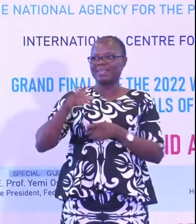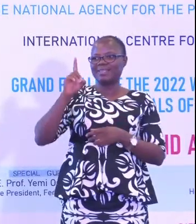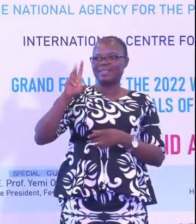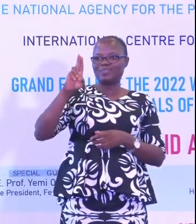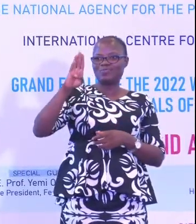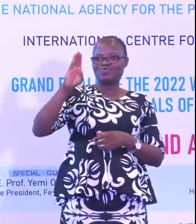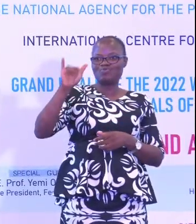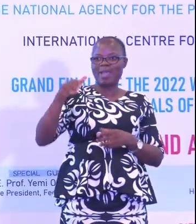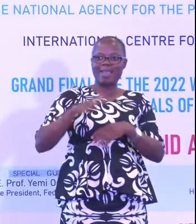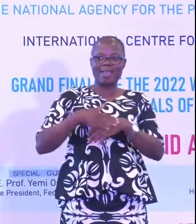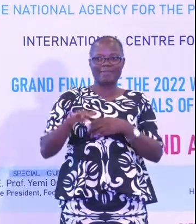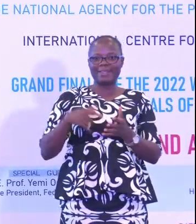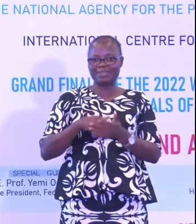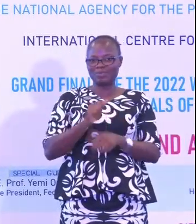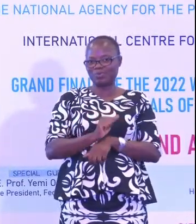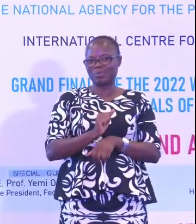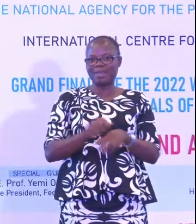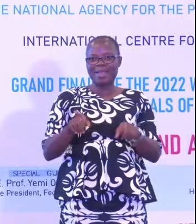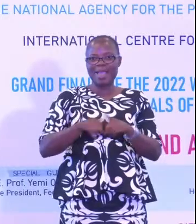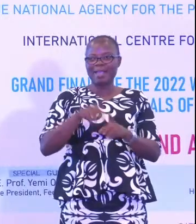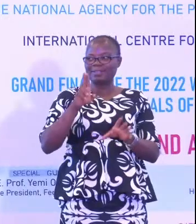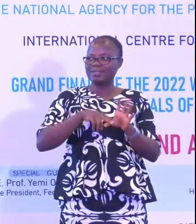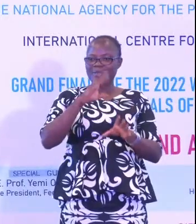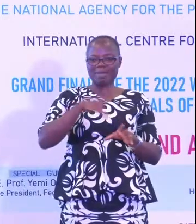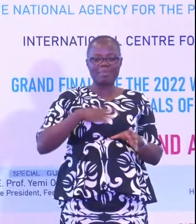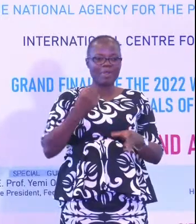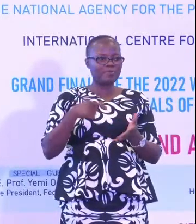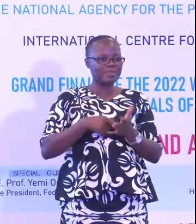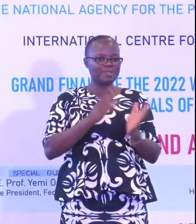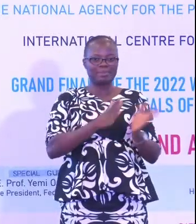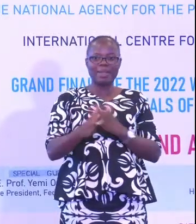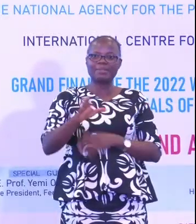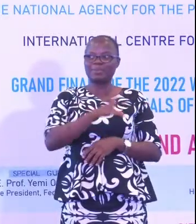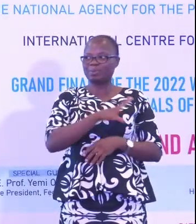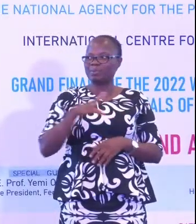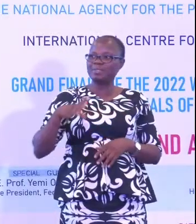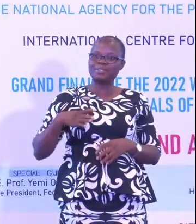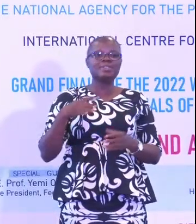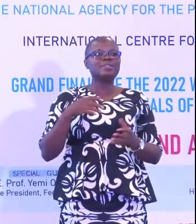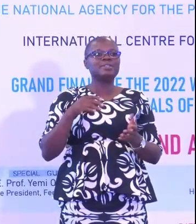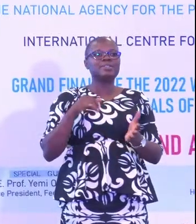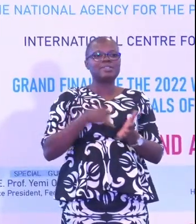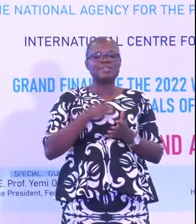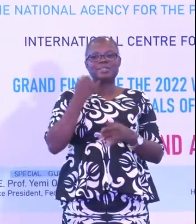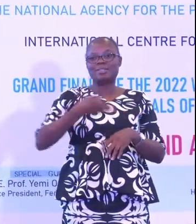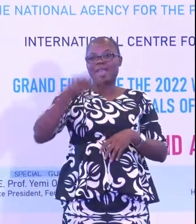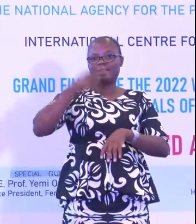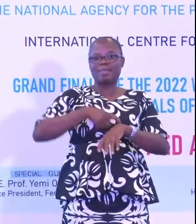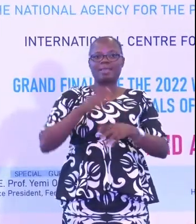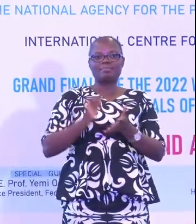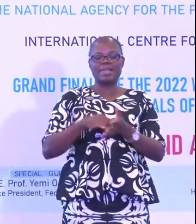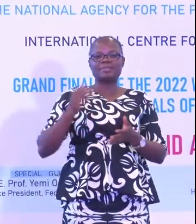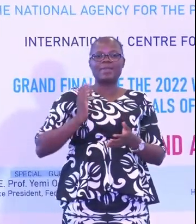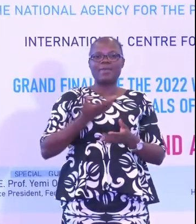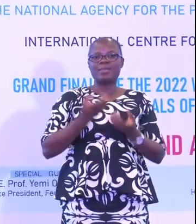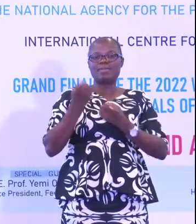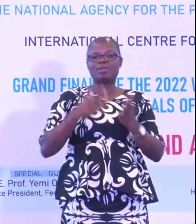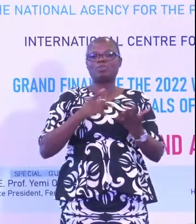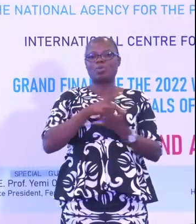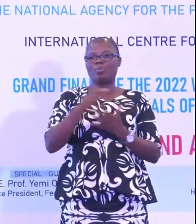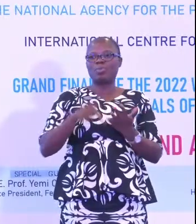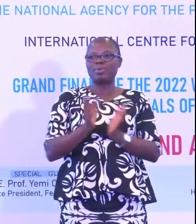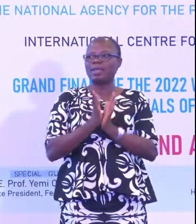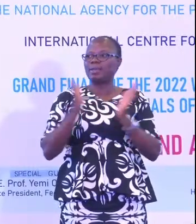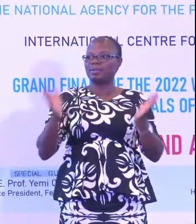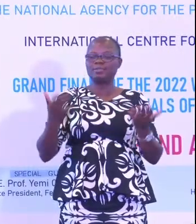work. As the chairman of this planning committee, he's actually our director of Public Enlightenment Department. Let's